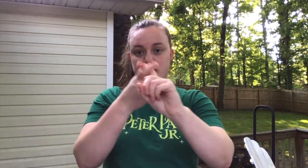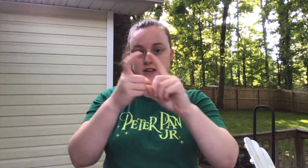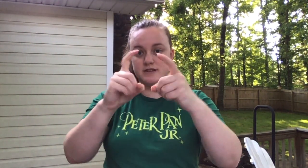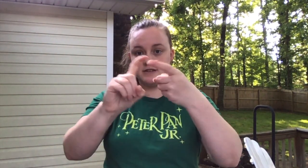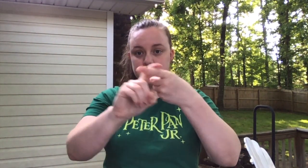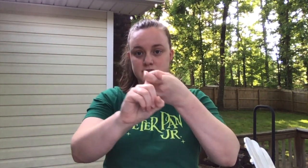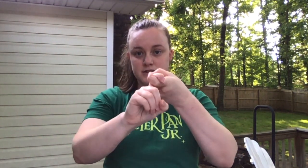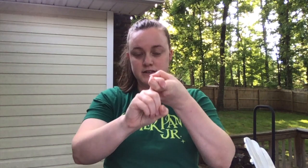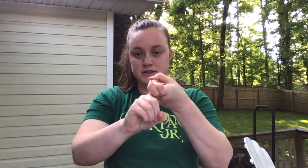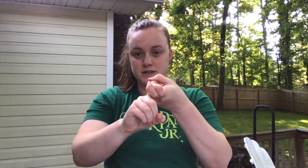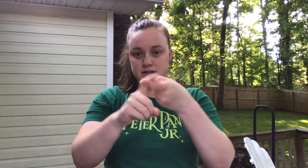friend,